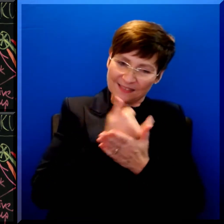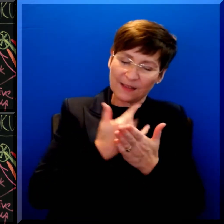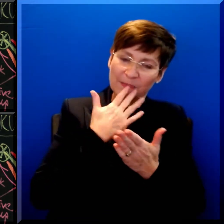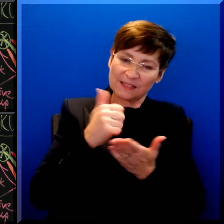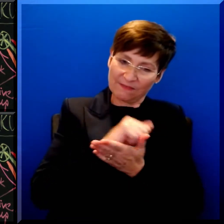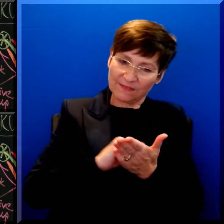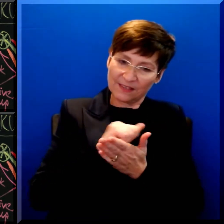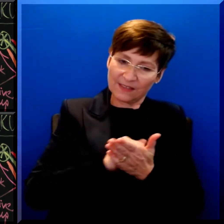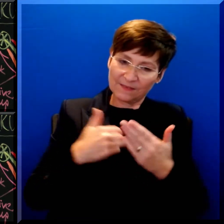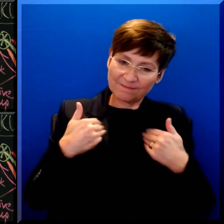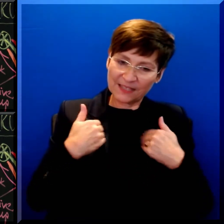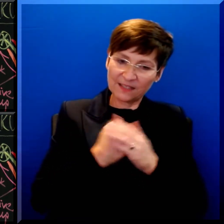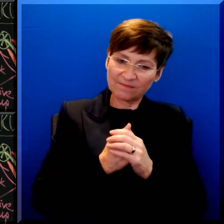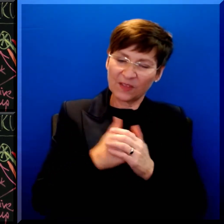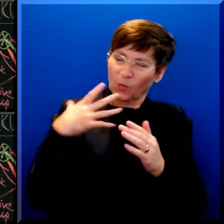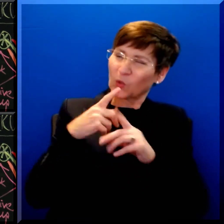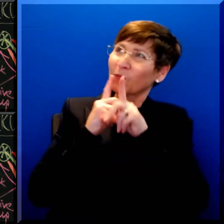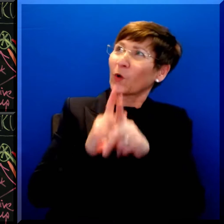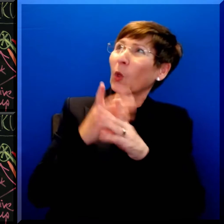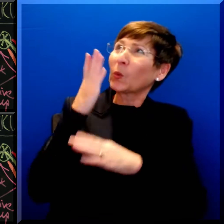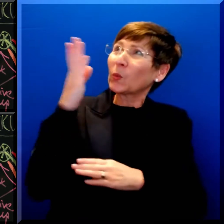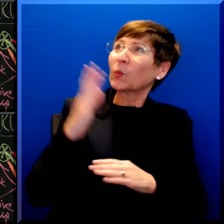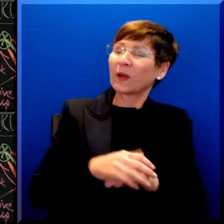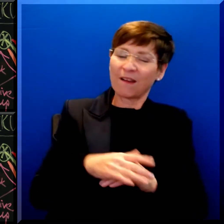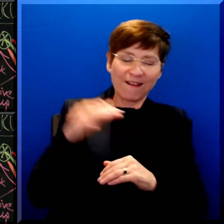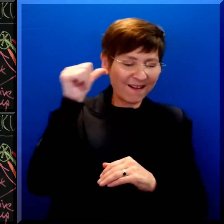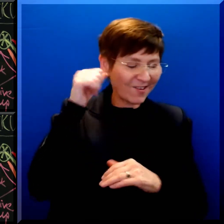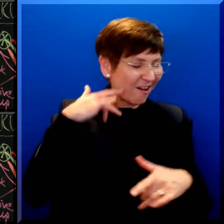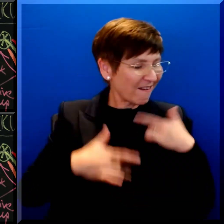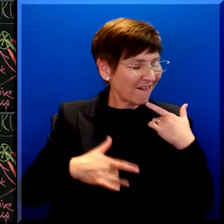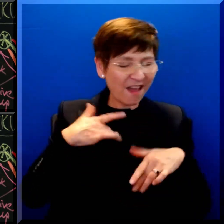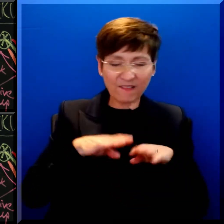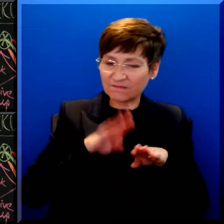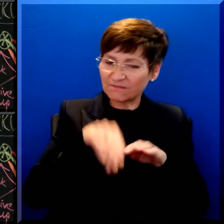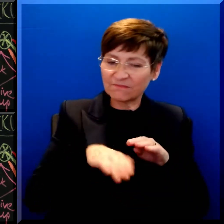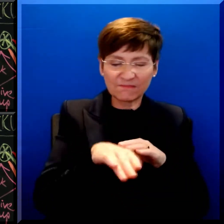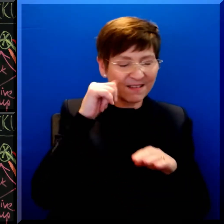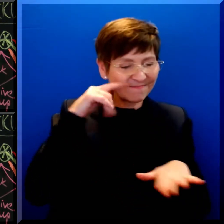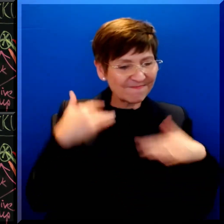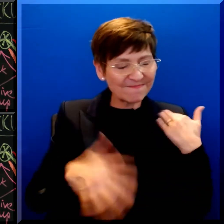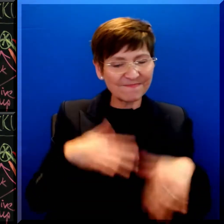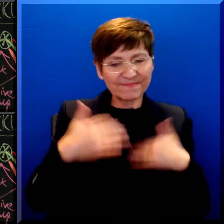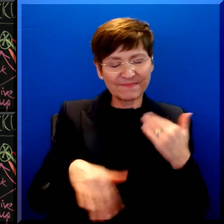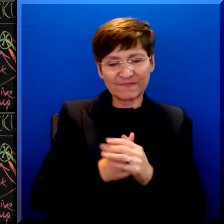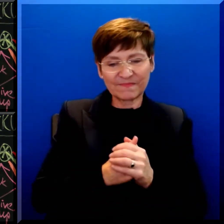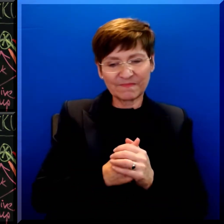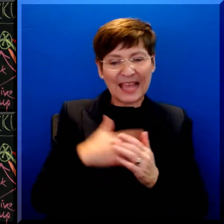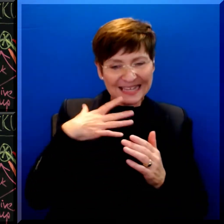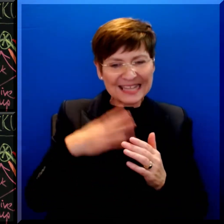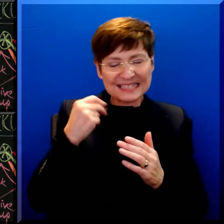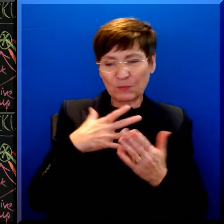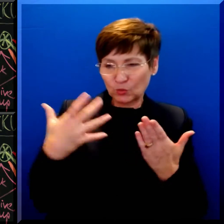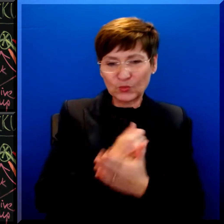I want to follow you. As painful as life will be, I need a rescuer. Lead me,